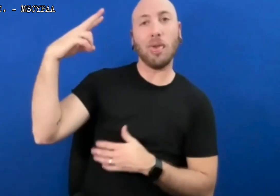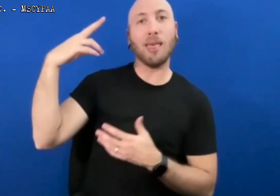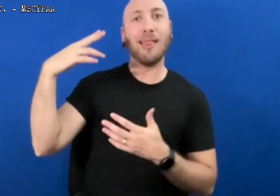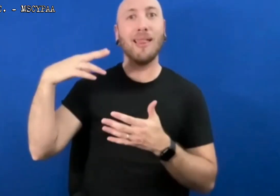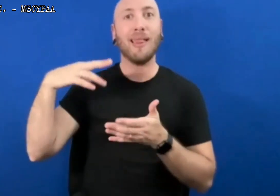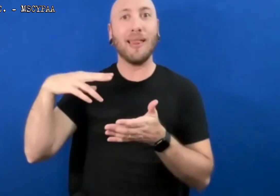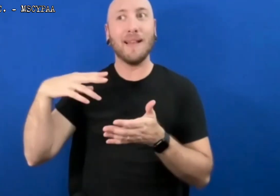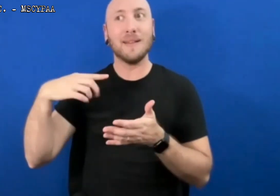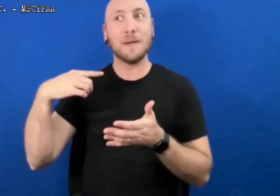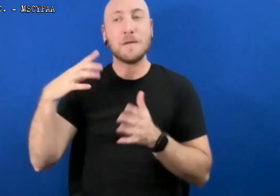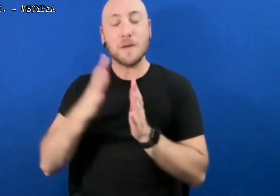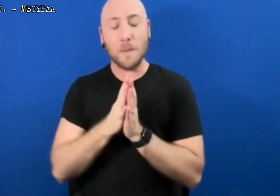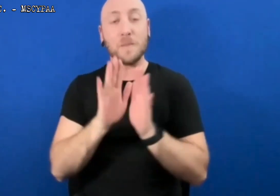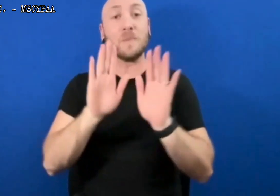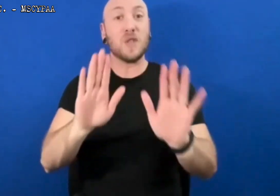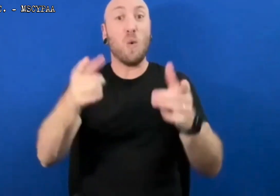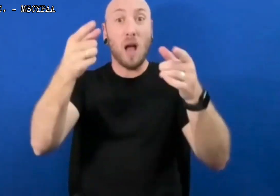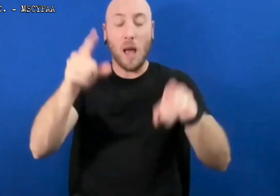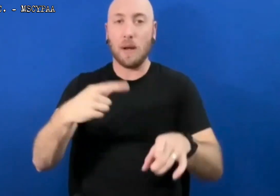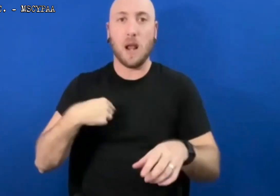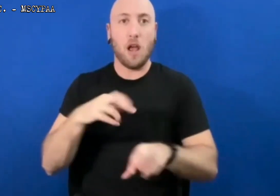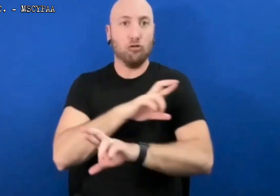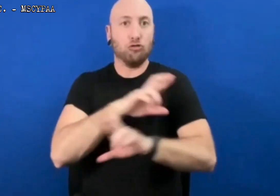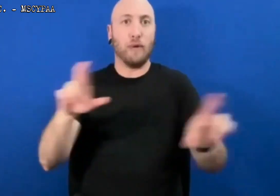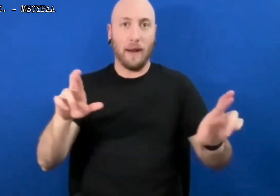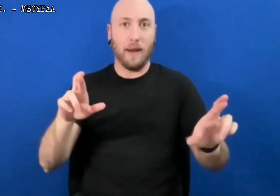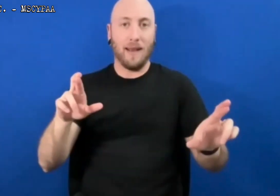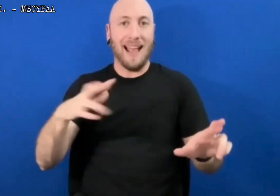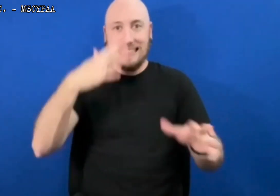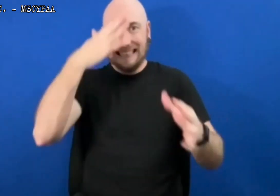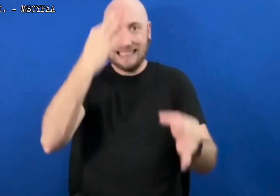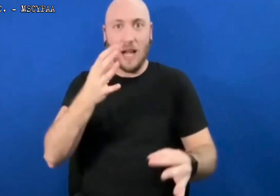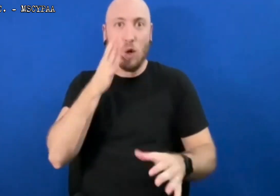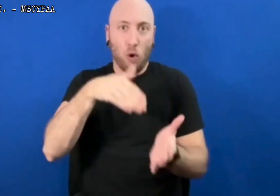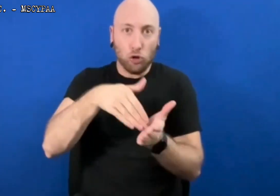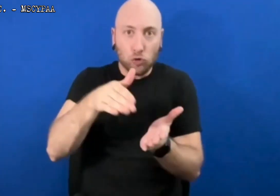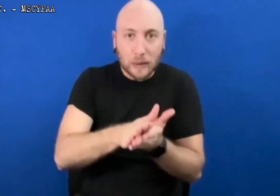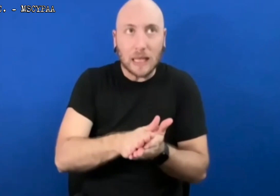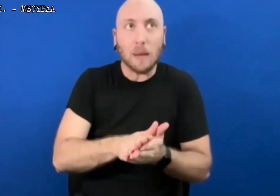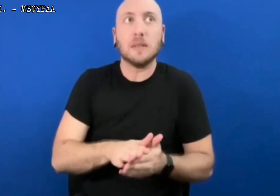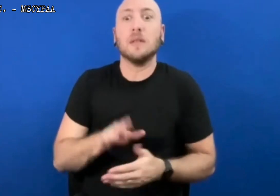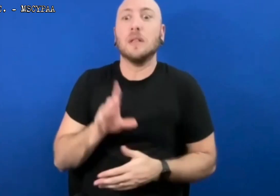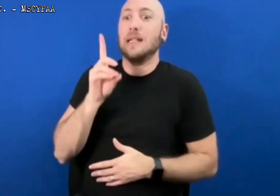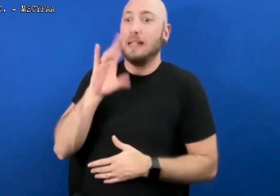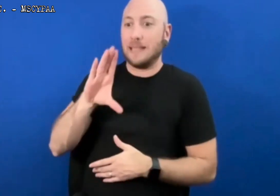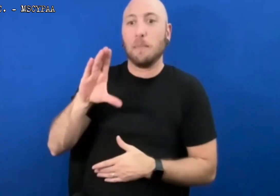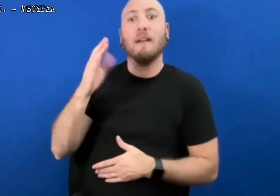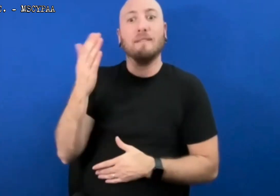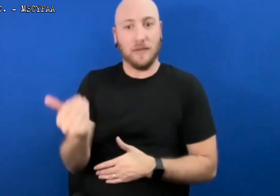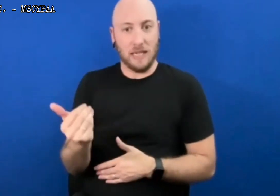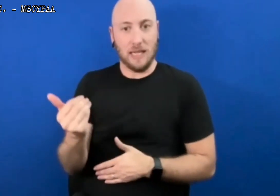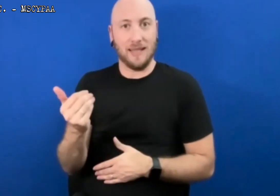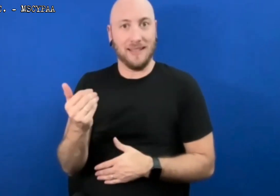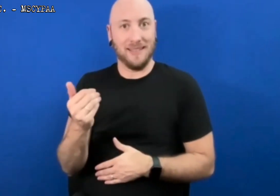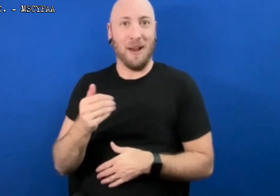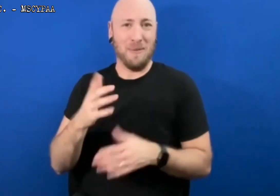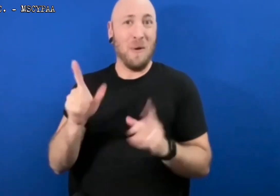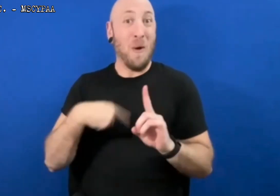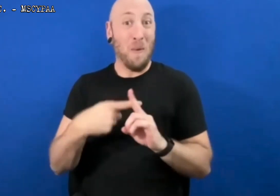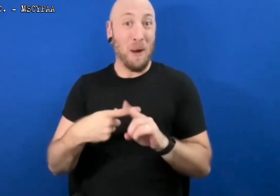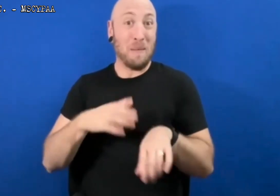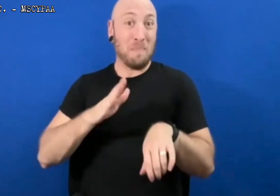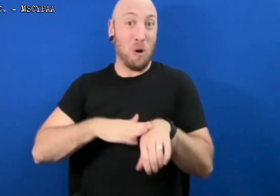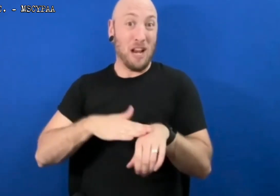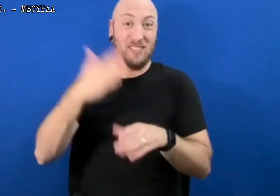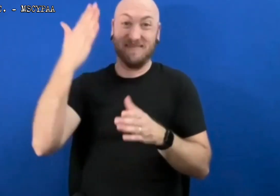I was gonna relapse. Like I was like prepared. Like I had the date set. The date was gonna be December 15th, the day I got off probation. And